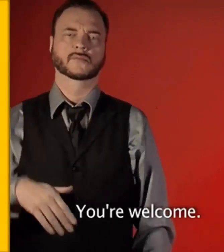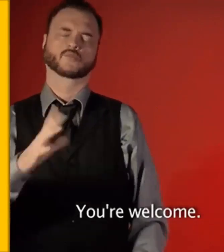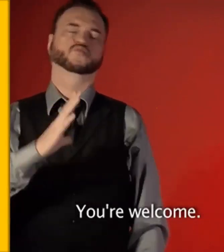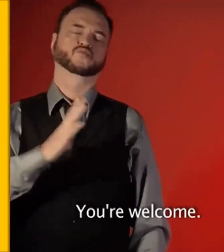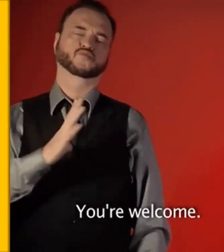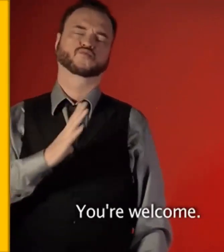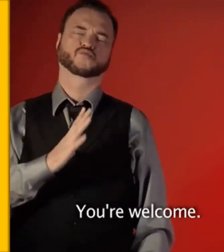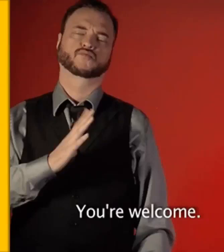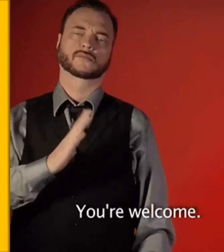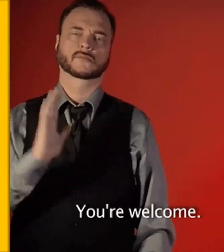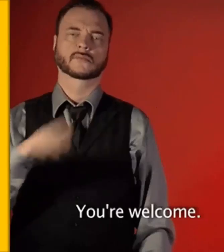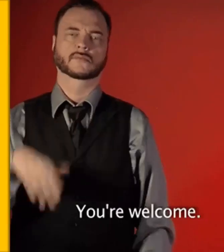Nada.